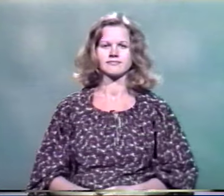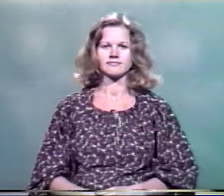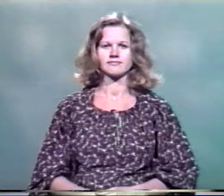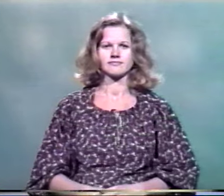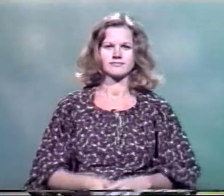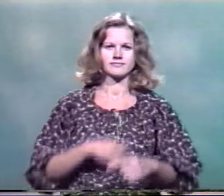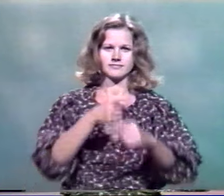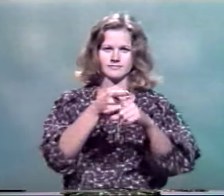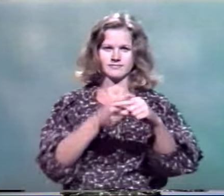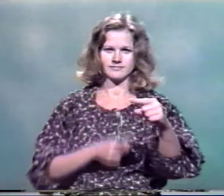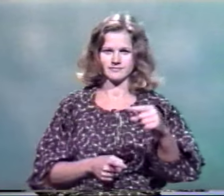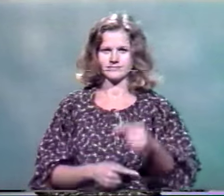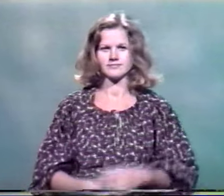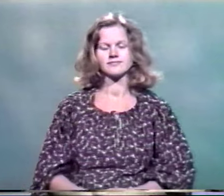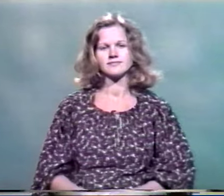Half.